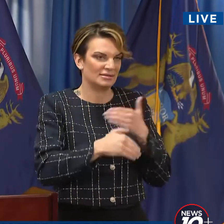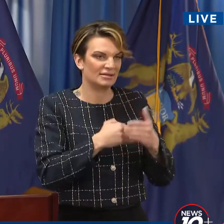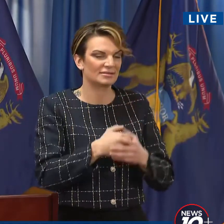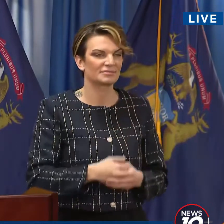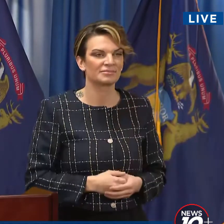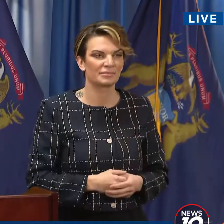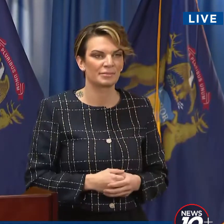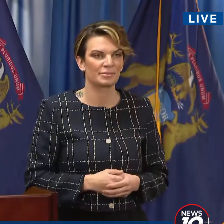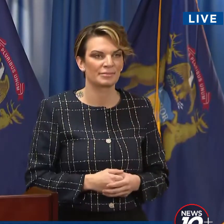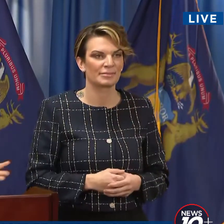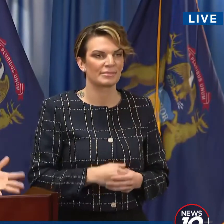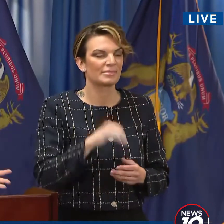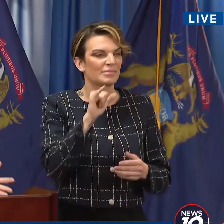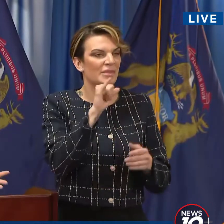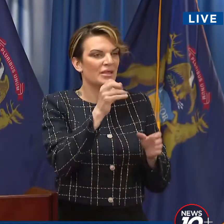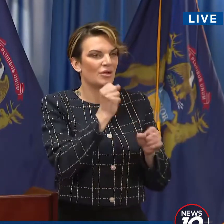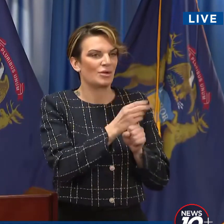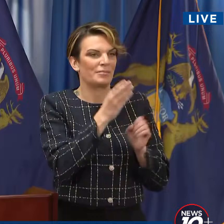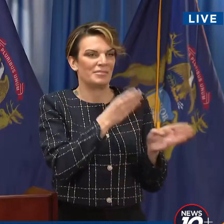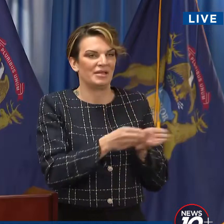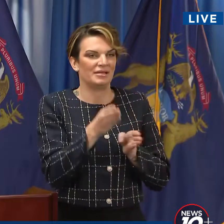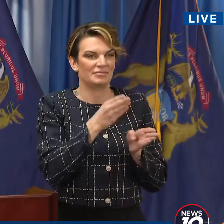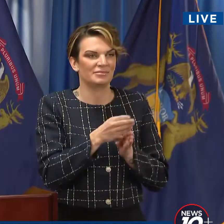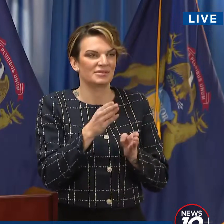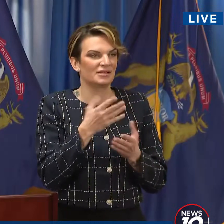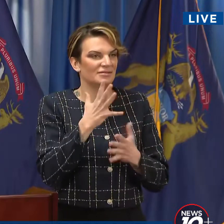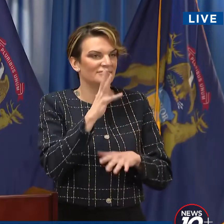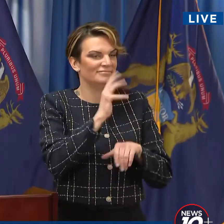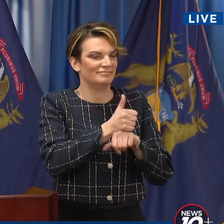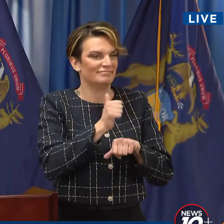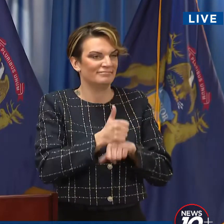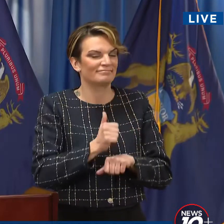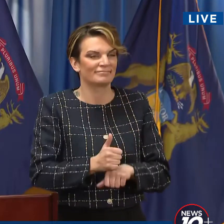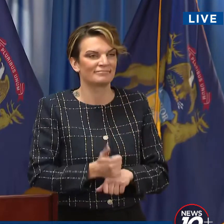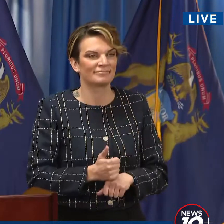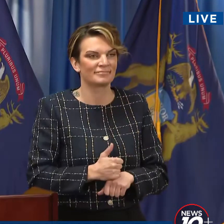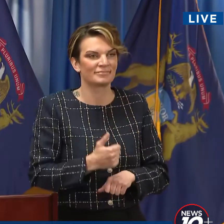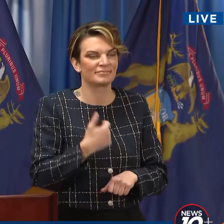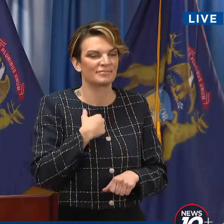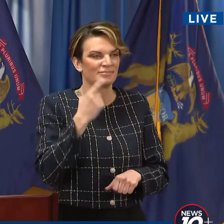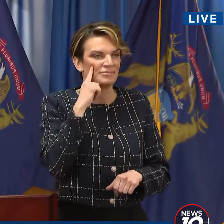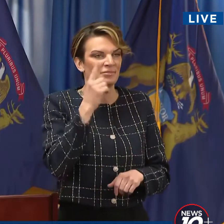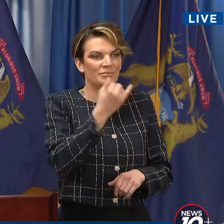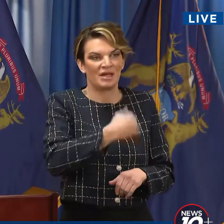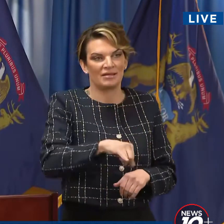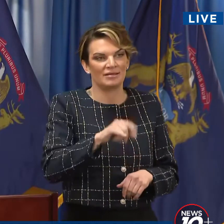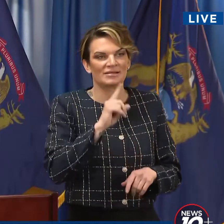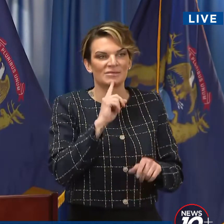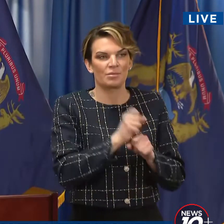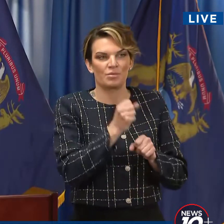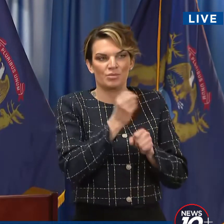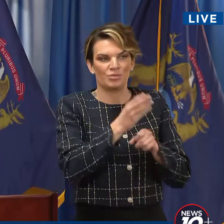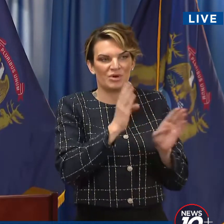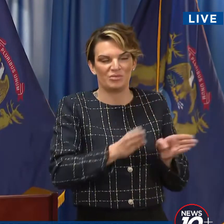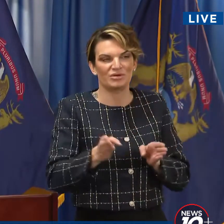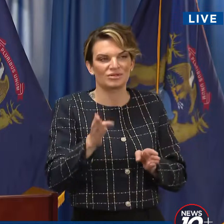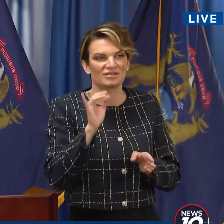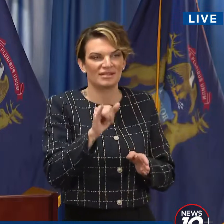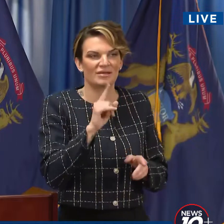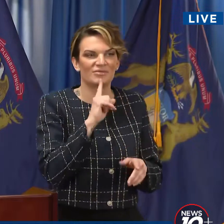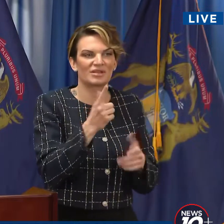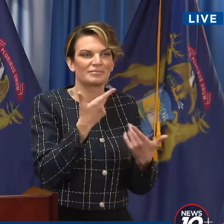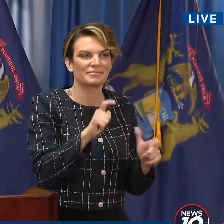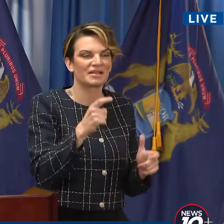even so. So all those planning and procedures were in place too. And I think the bottom line was preparation, and that additional space really helped us